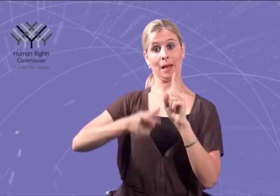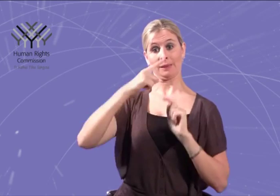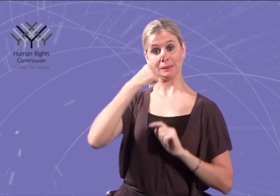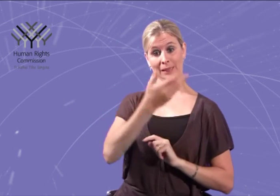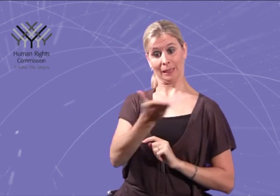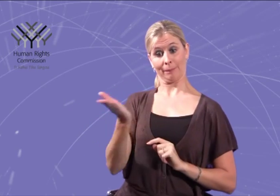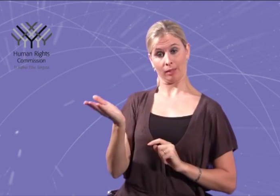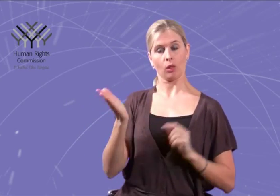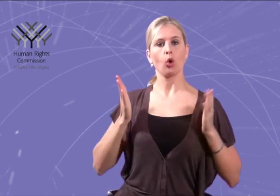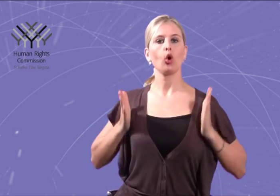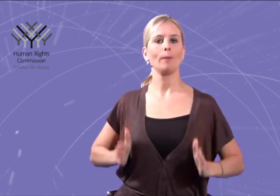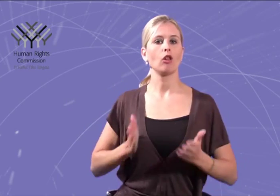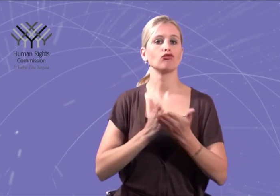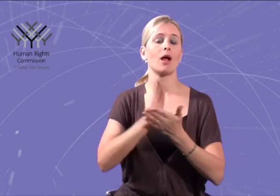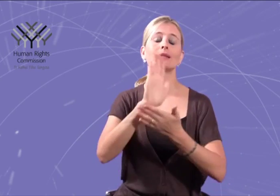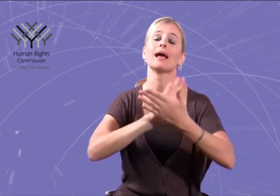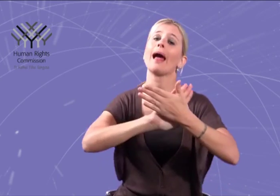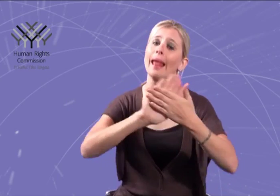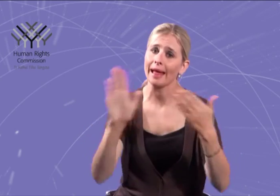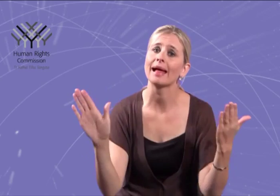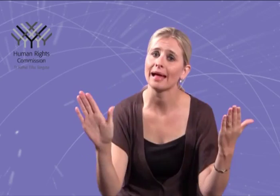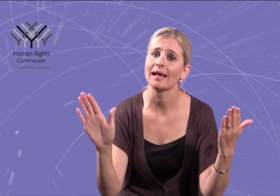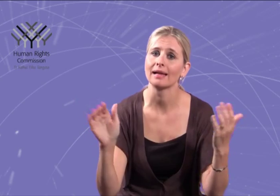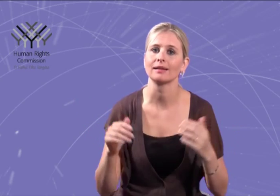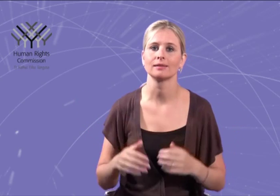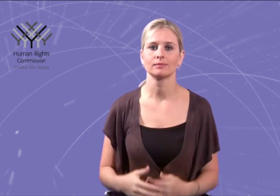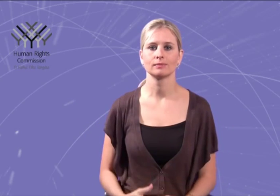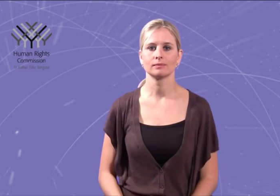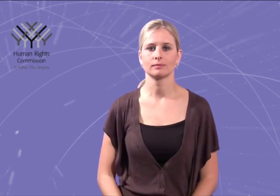It makes the human rights of disabled people clearer.